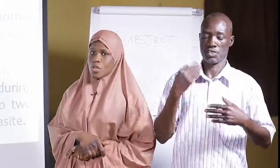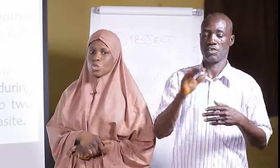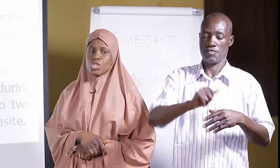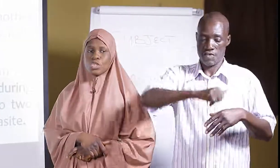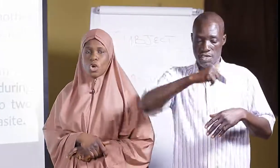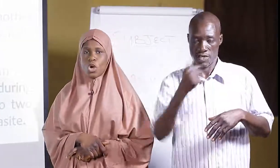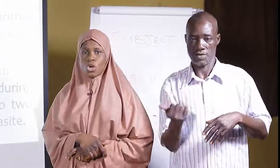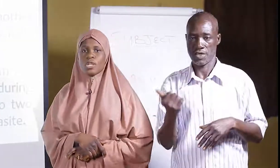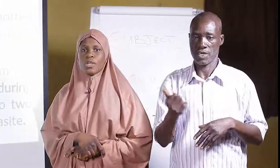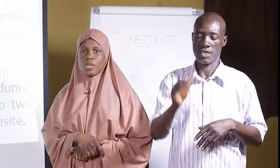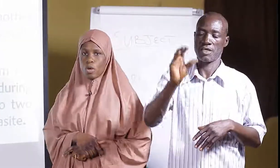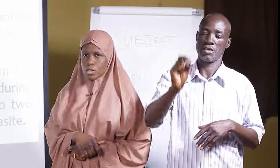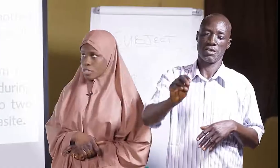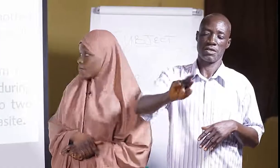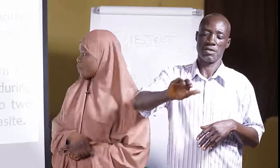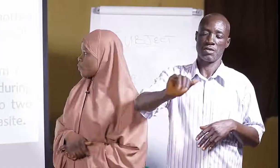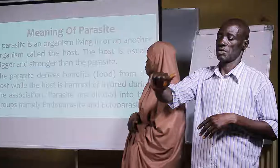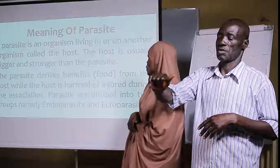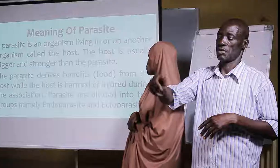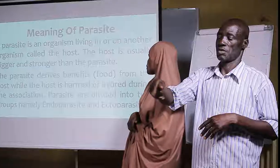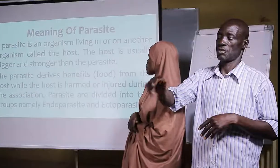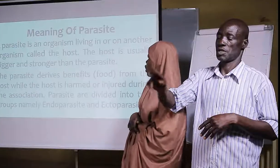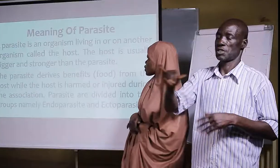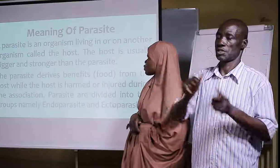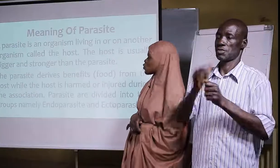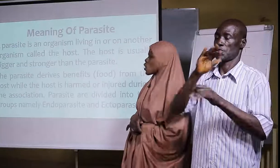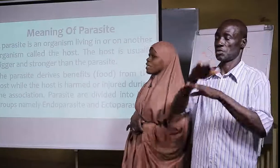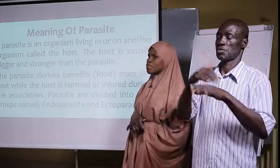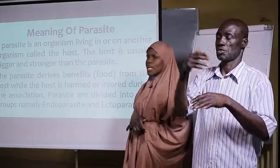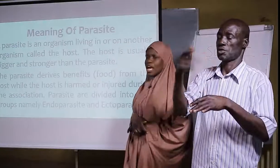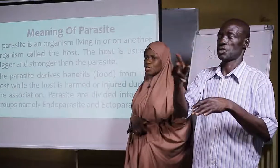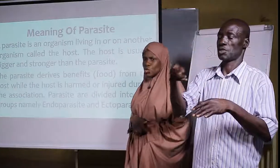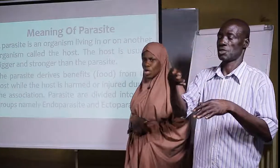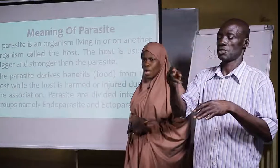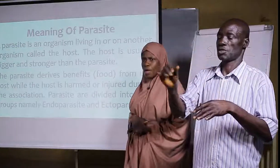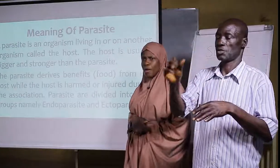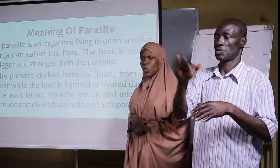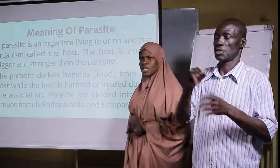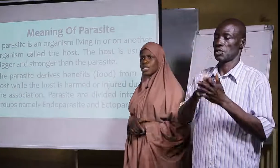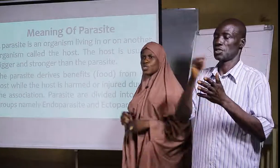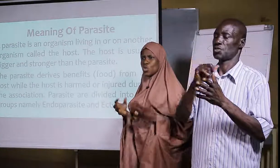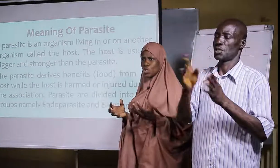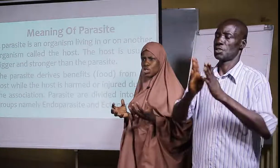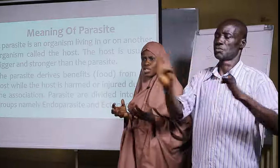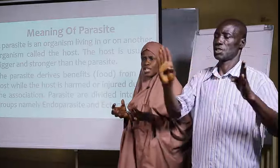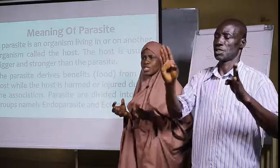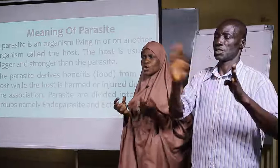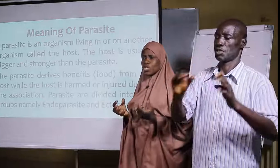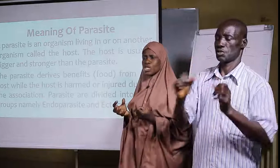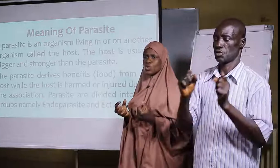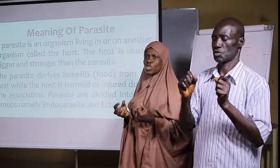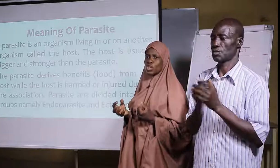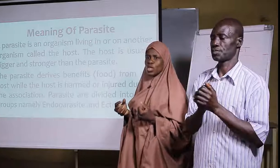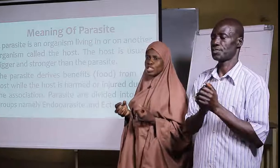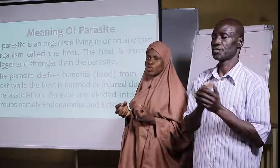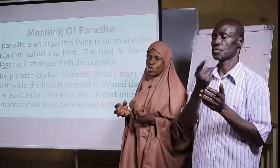organisms, which is called the host. So this host is usually bigger and stronger. Mostly the host, that is the host